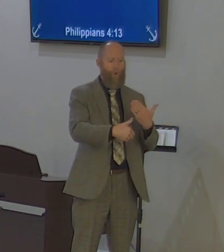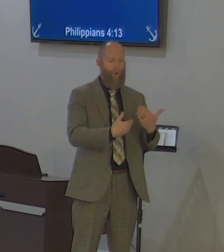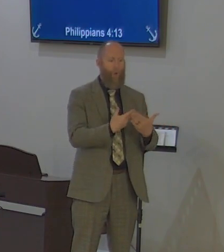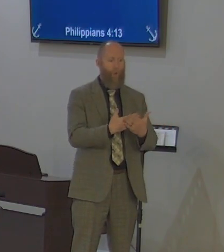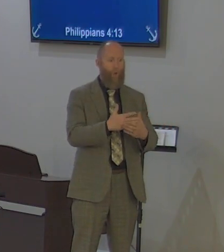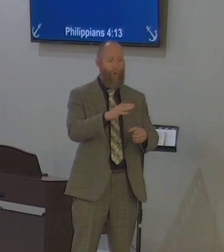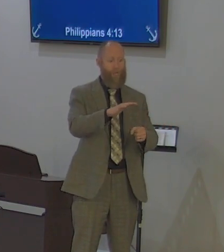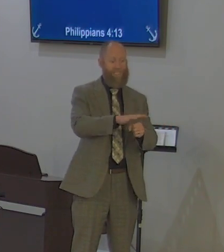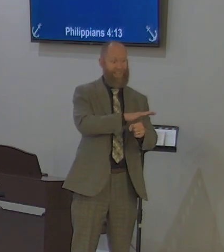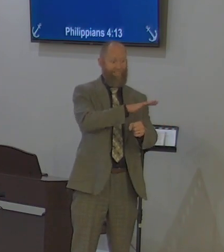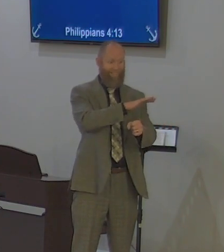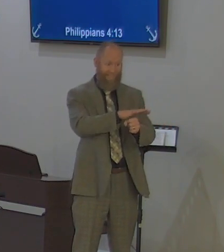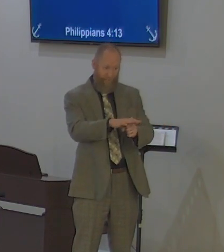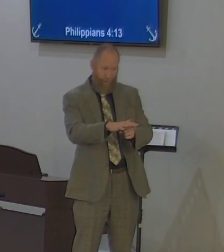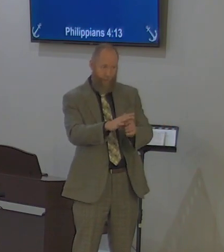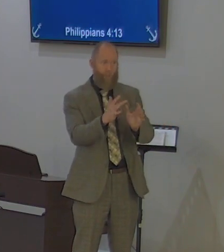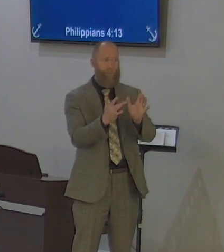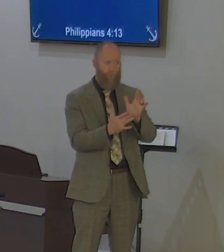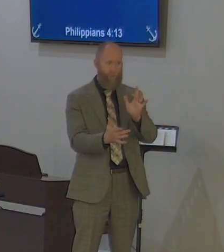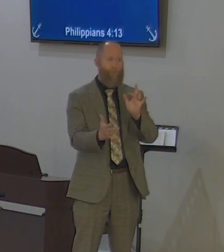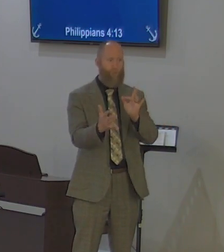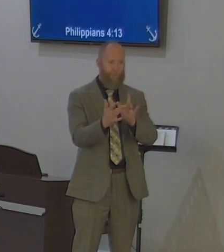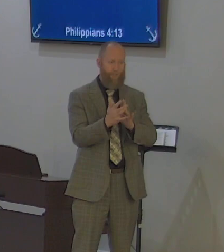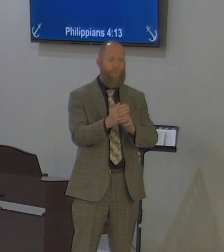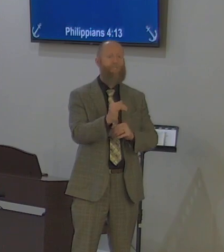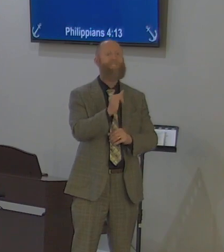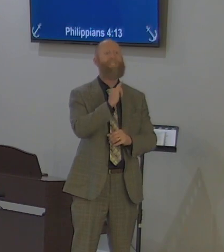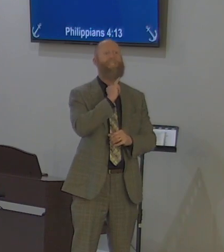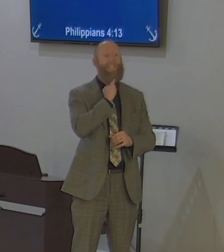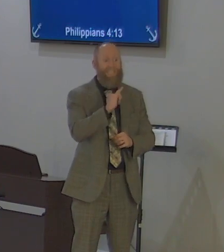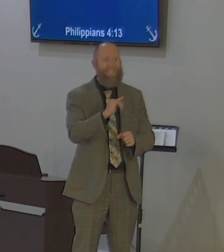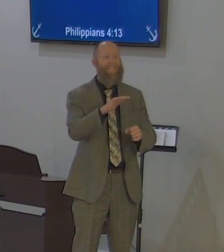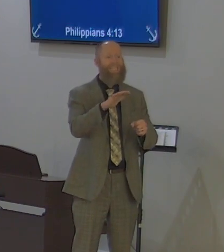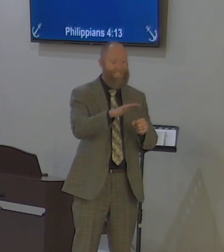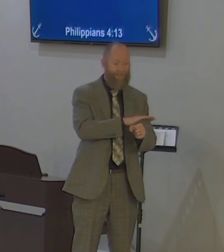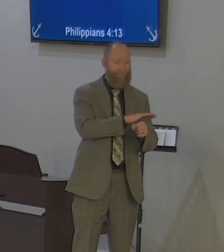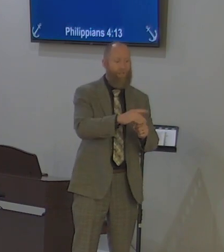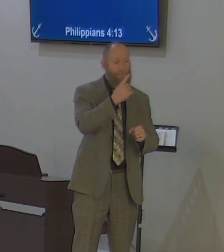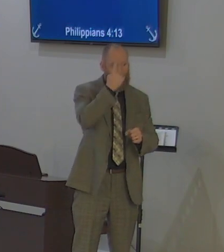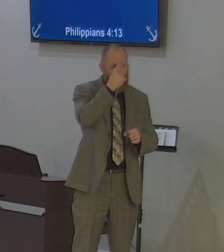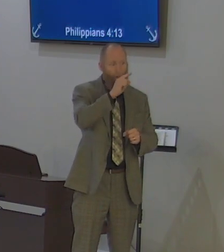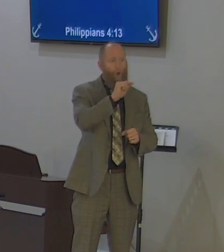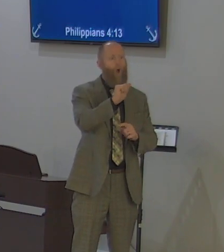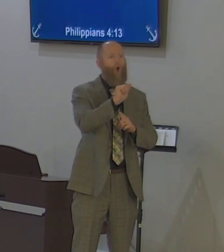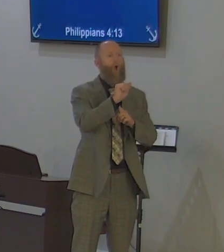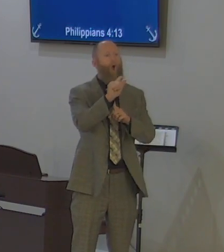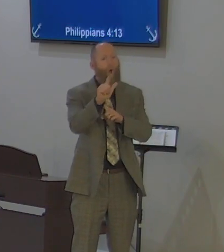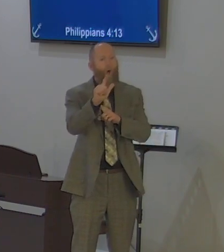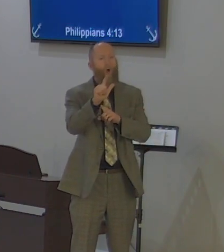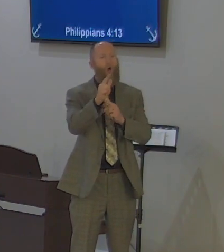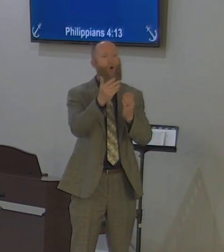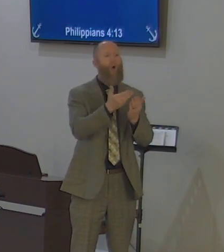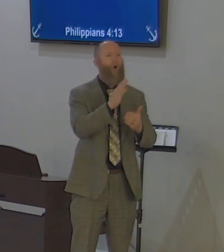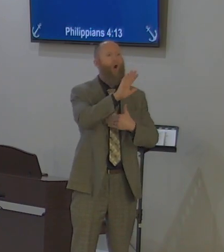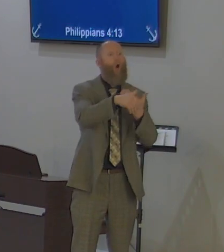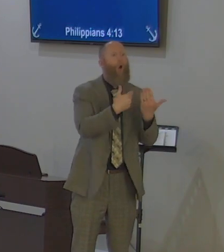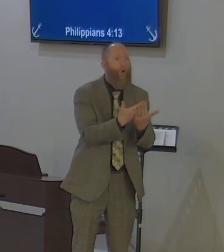Christ is sufficient for all things. Please get